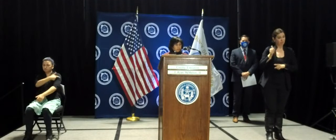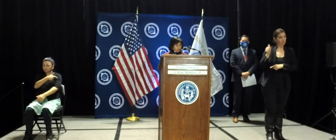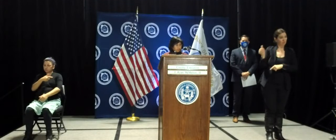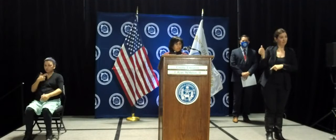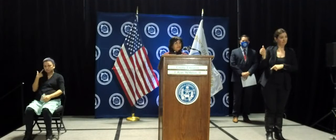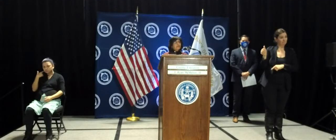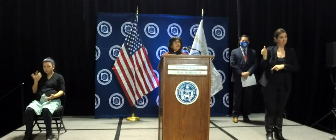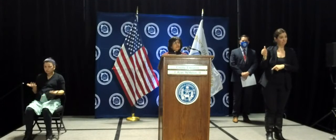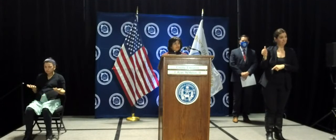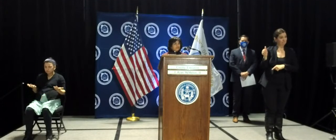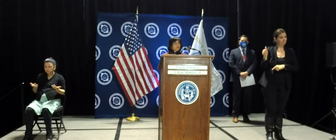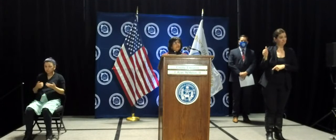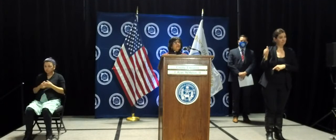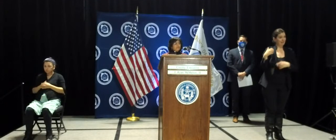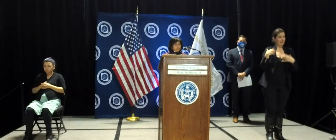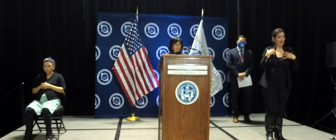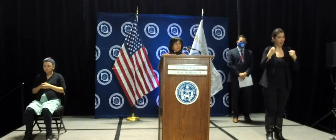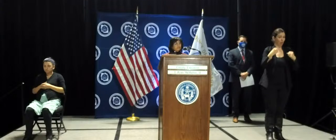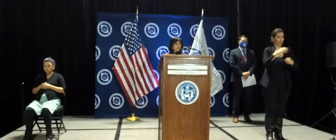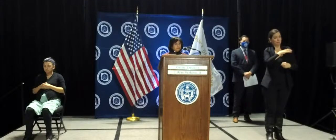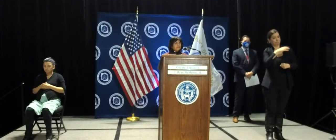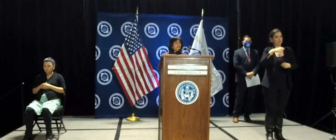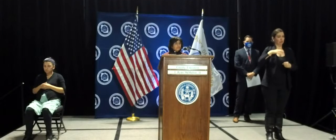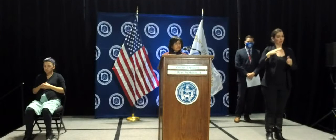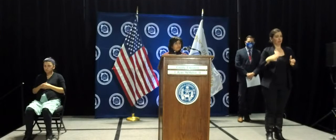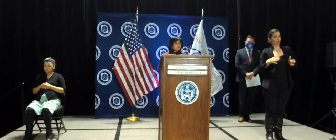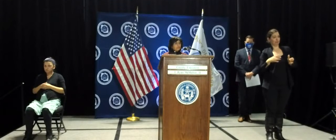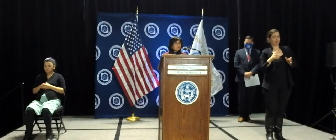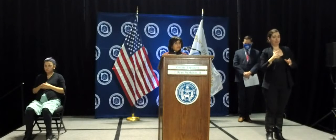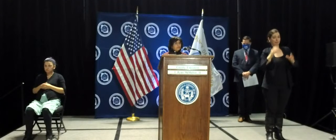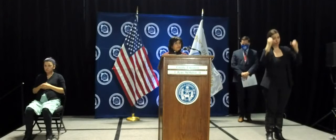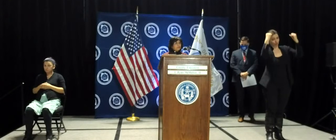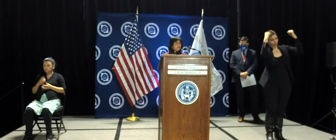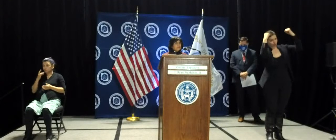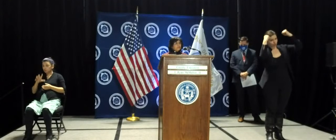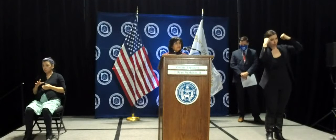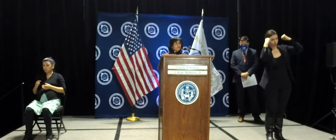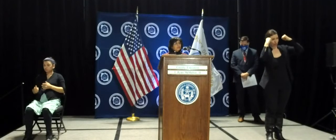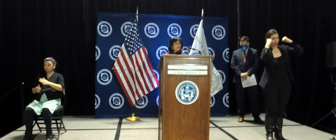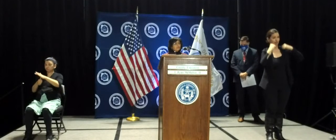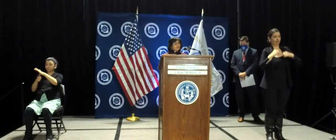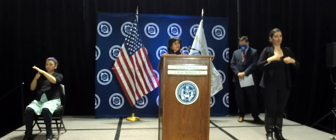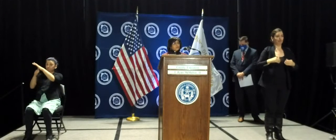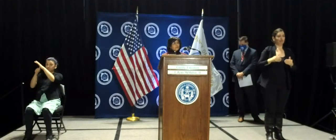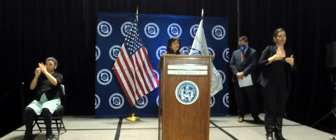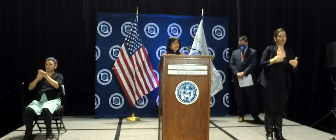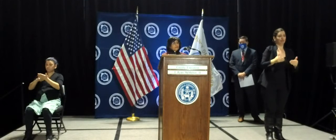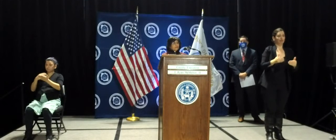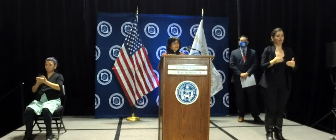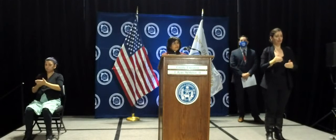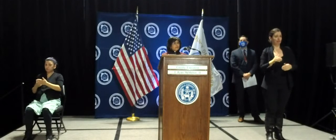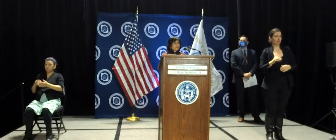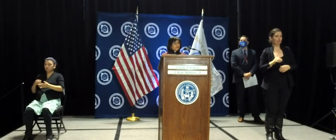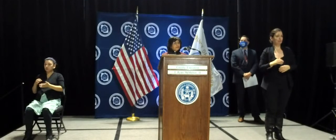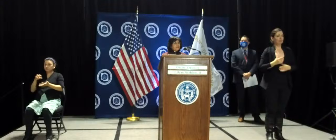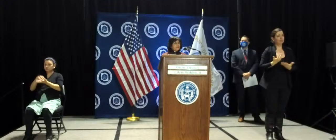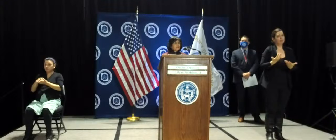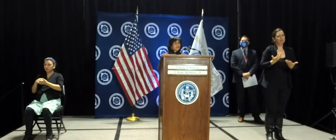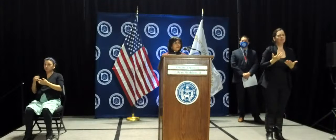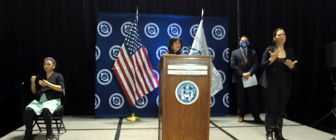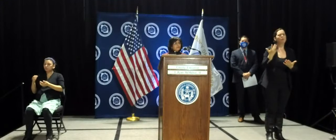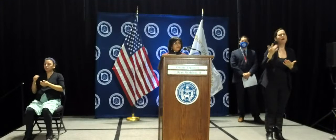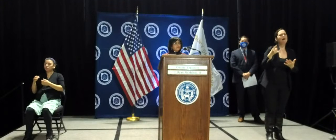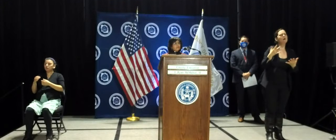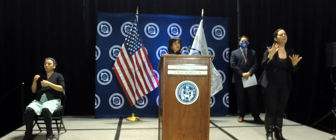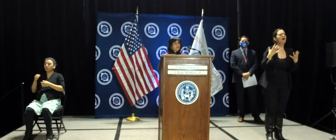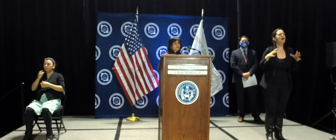the health commissioner, so every county resident is your patient. What kind of conversation would you have with them